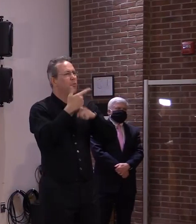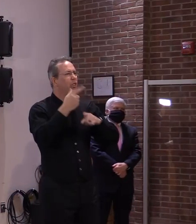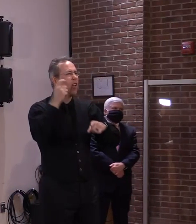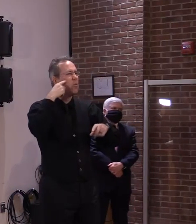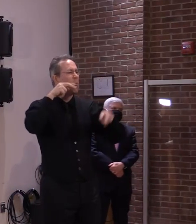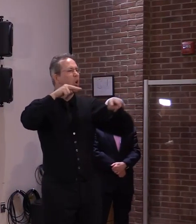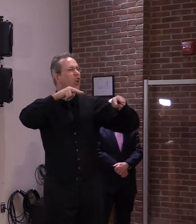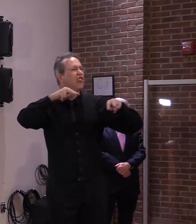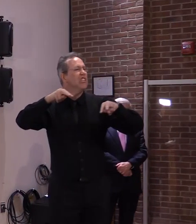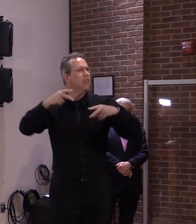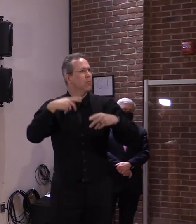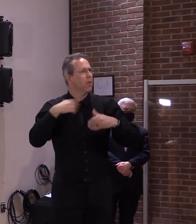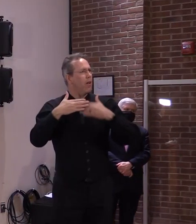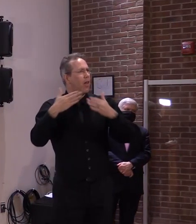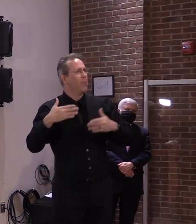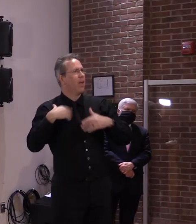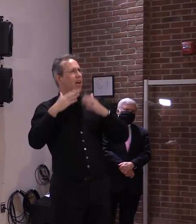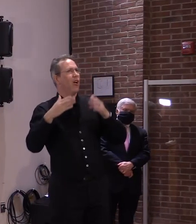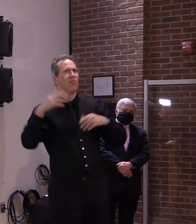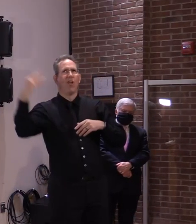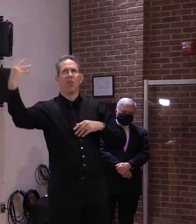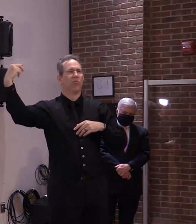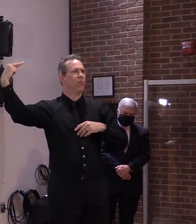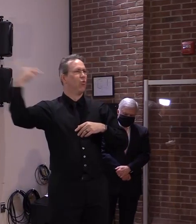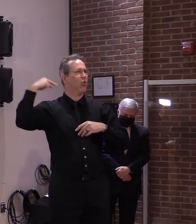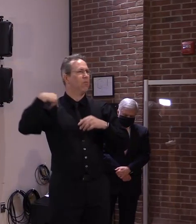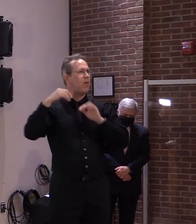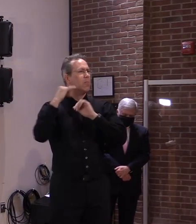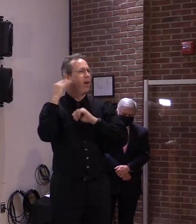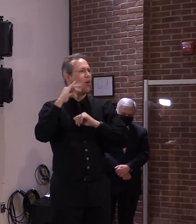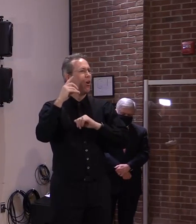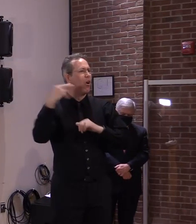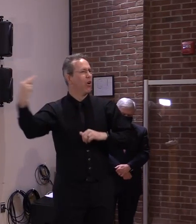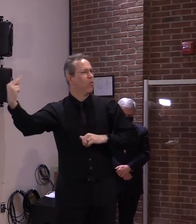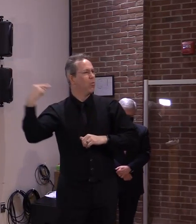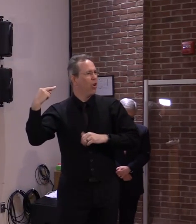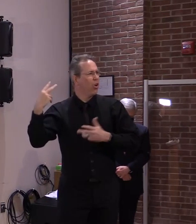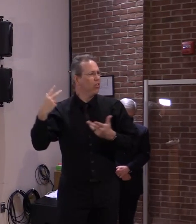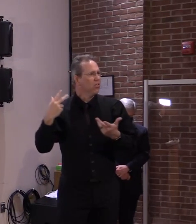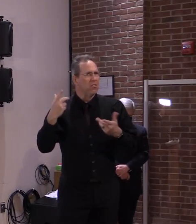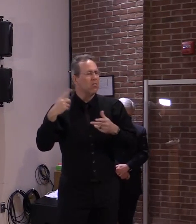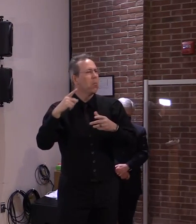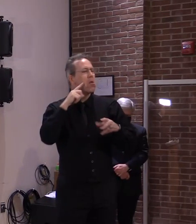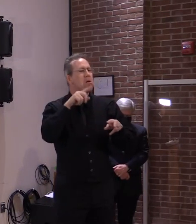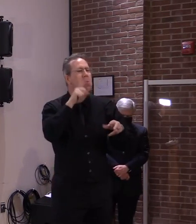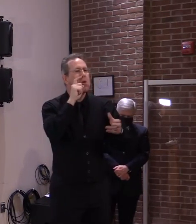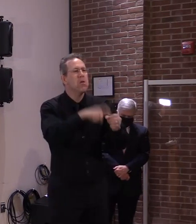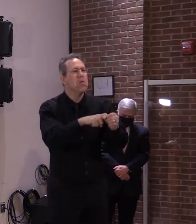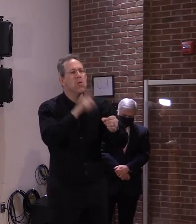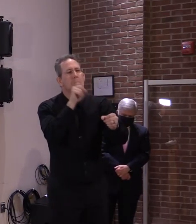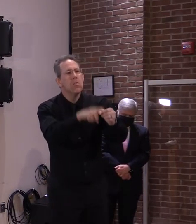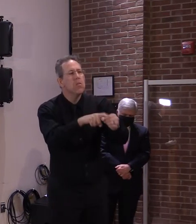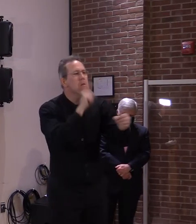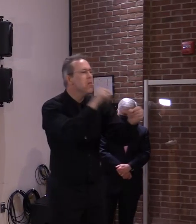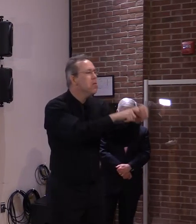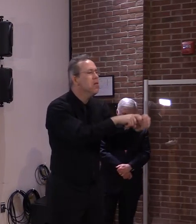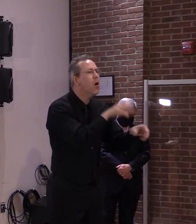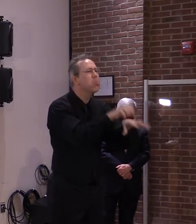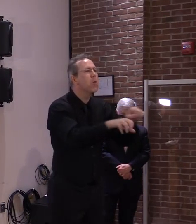system to have, and they feel that it can potentially be abused. Can you kind of speak to how people can